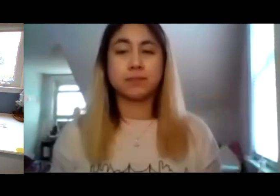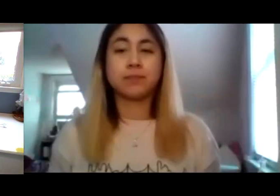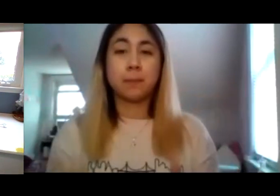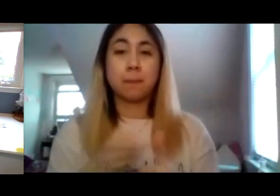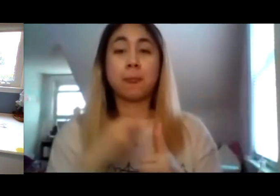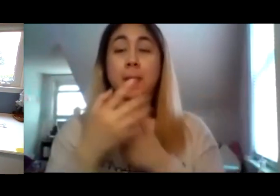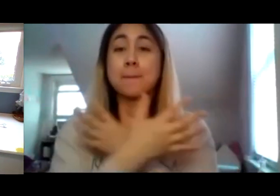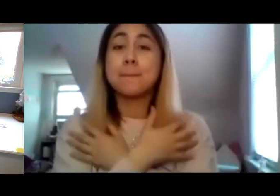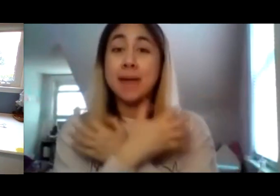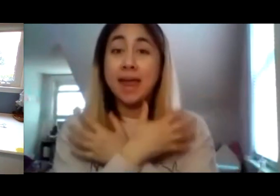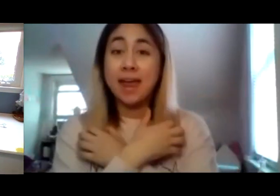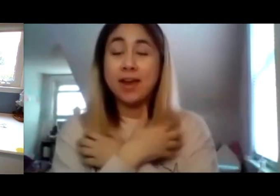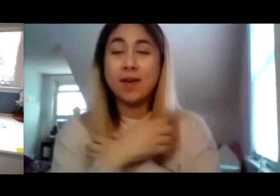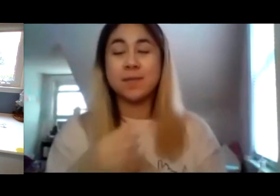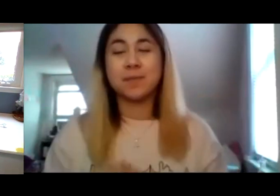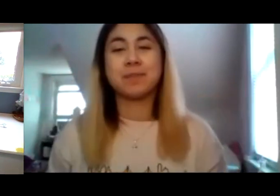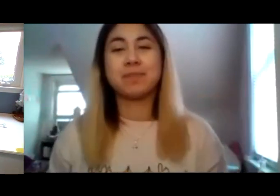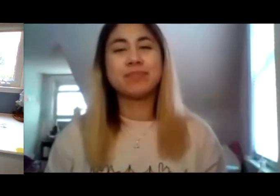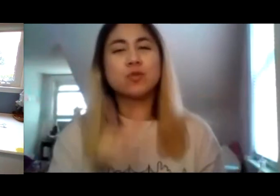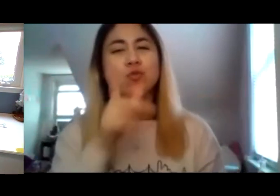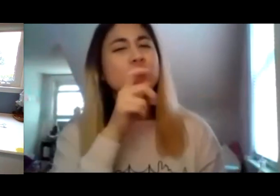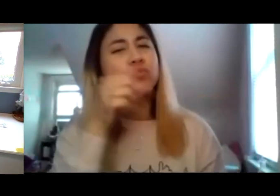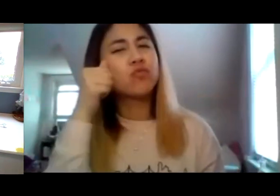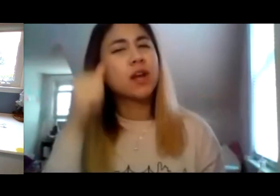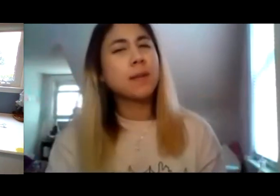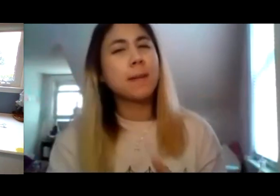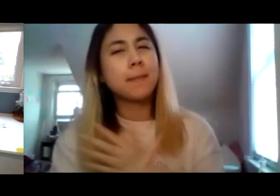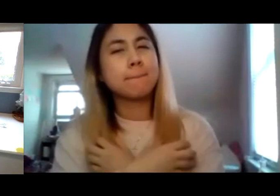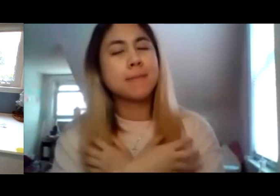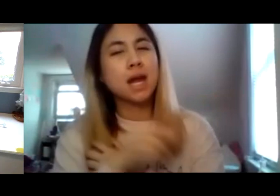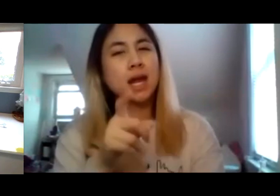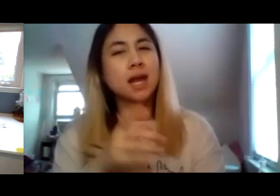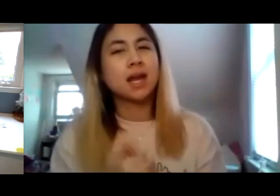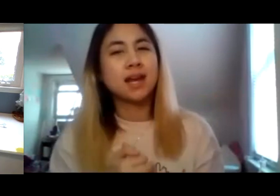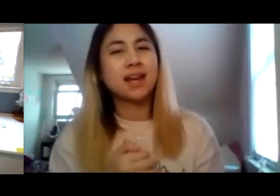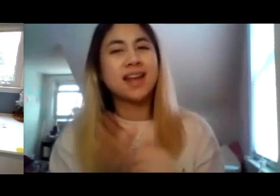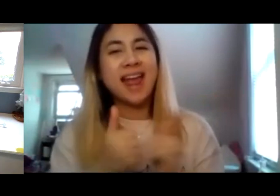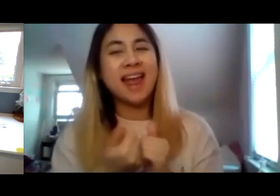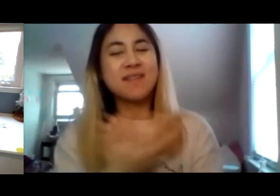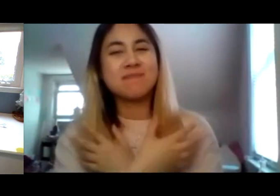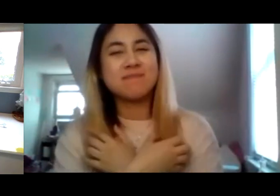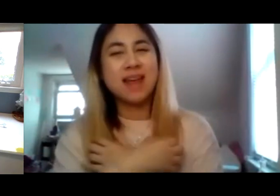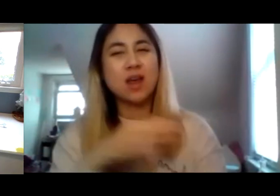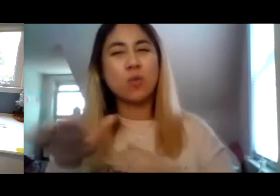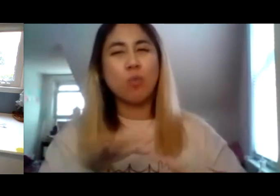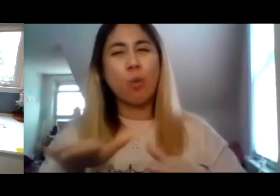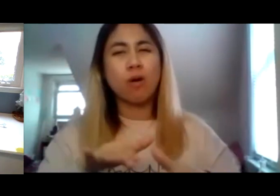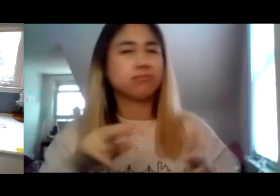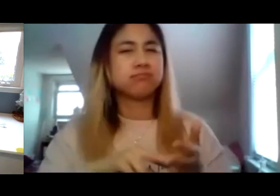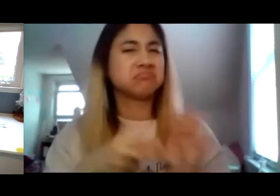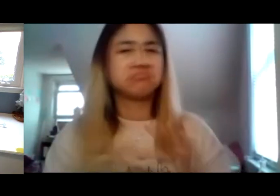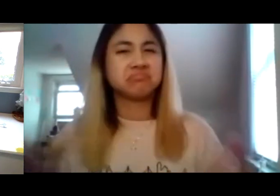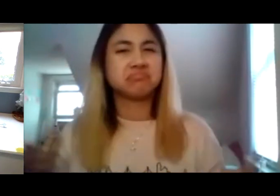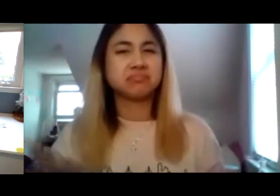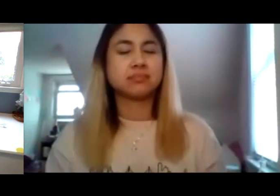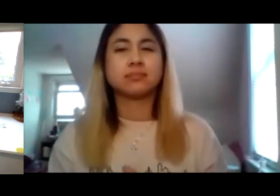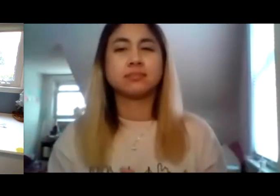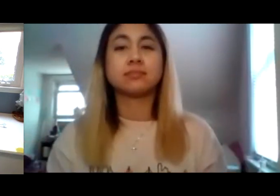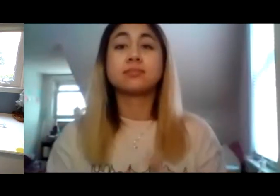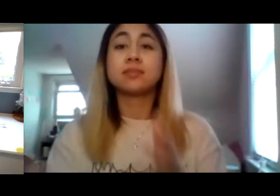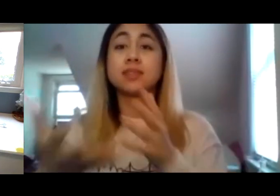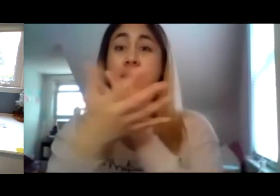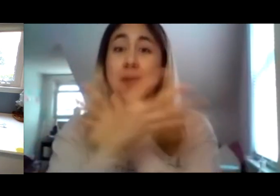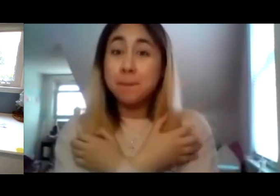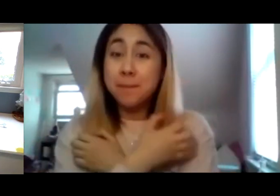walk. So, who remembers how we did a bear? How we did a bear walk? First of all, our bear, a